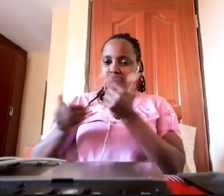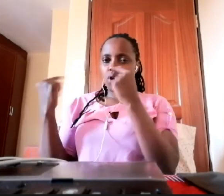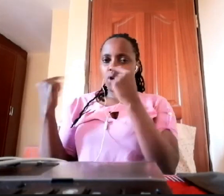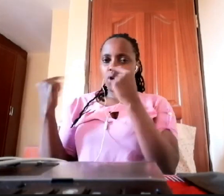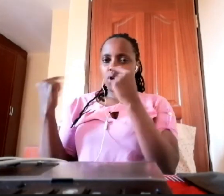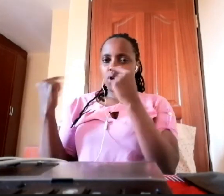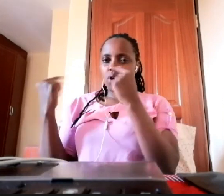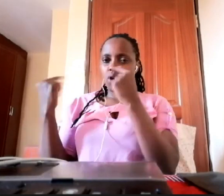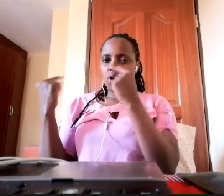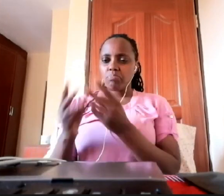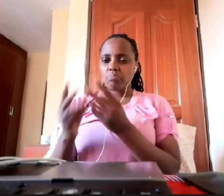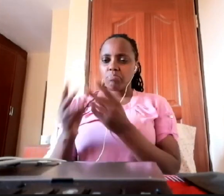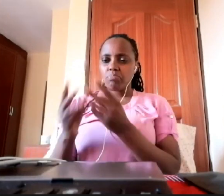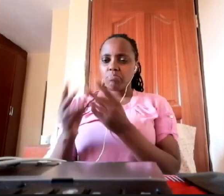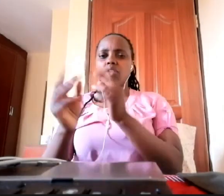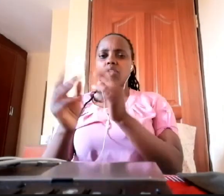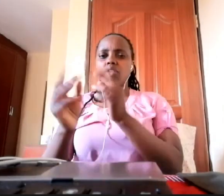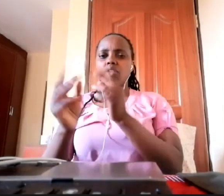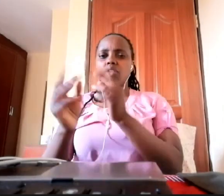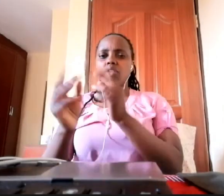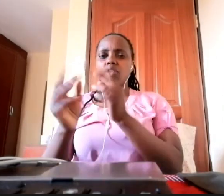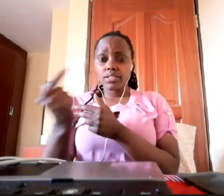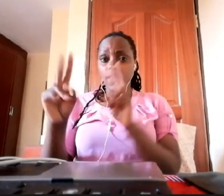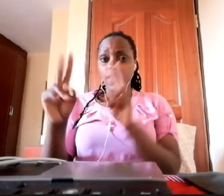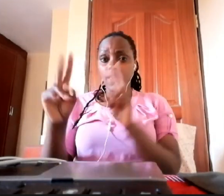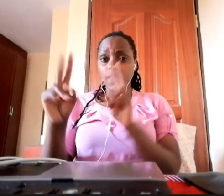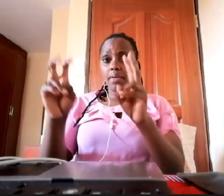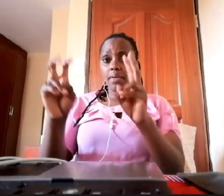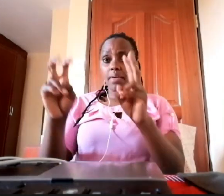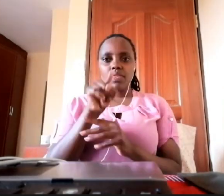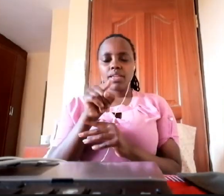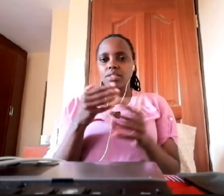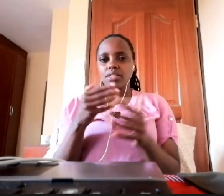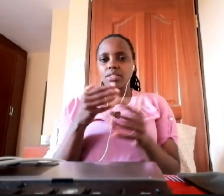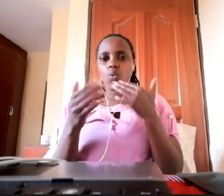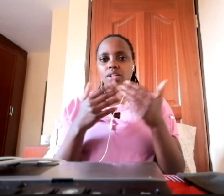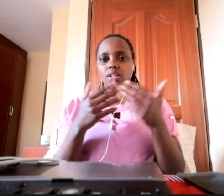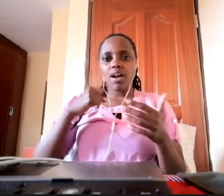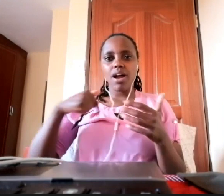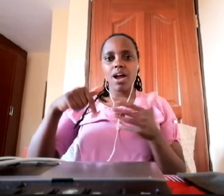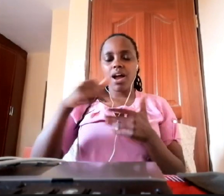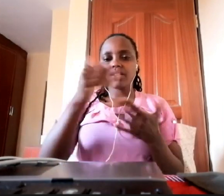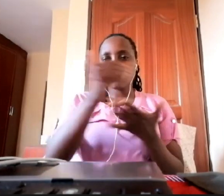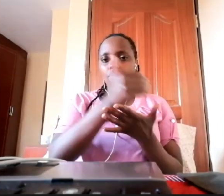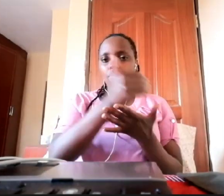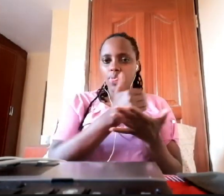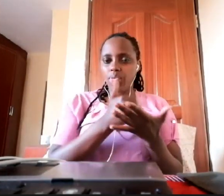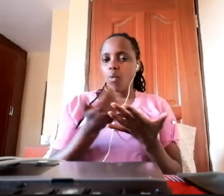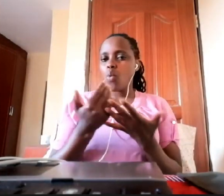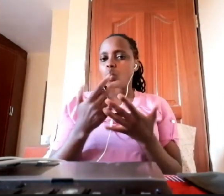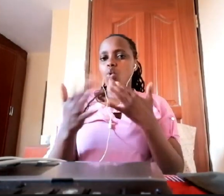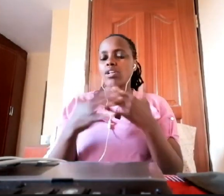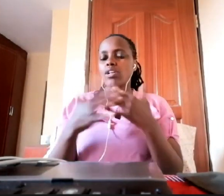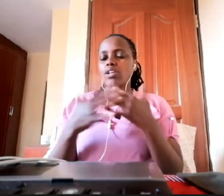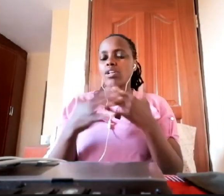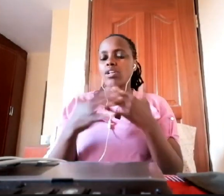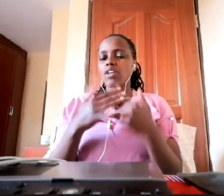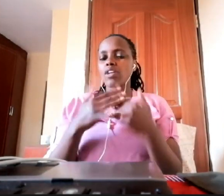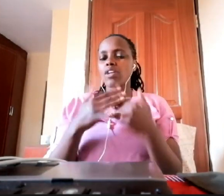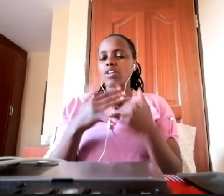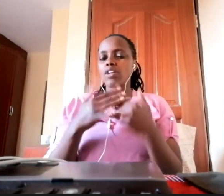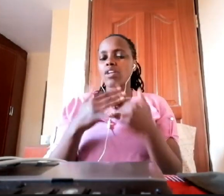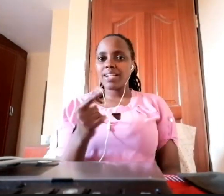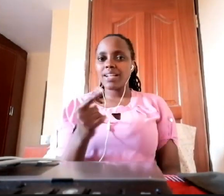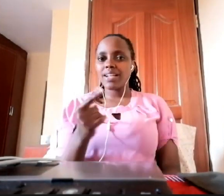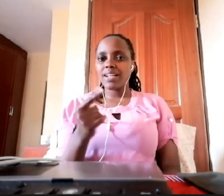report on each thematic area. This is what we gathered that you said. And they were able to